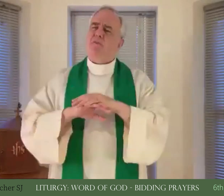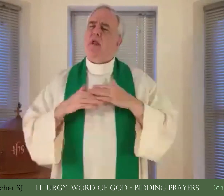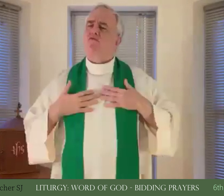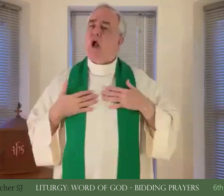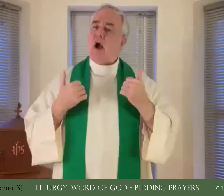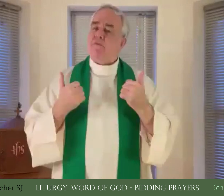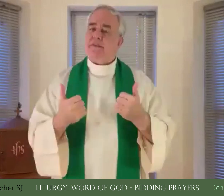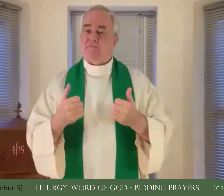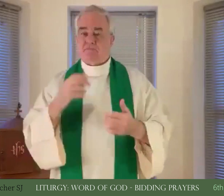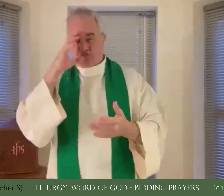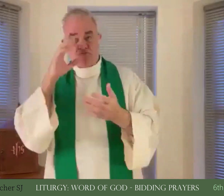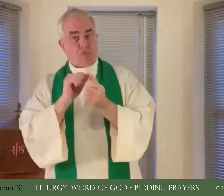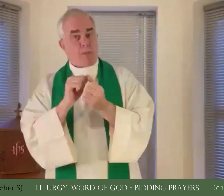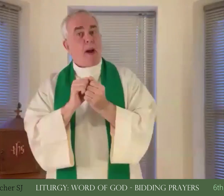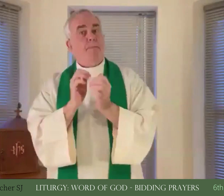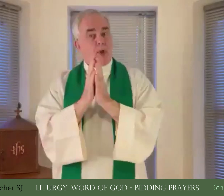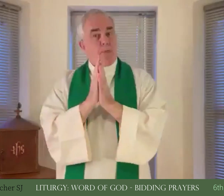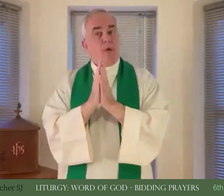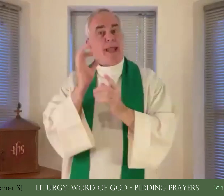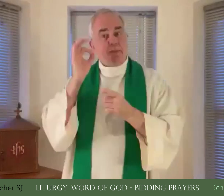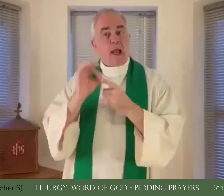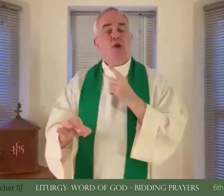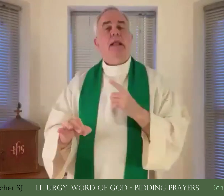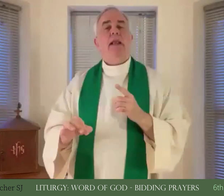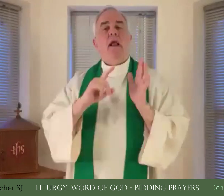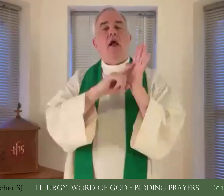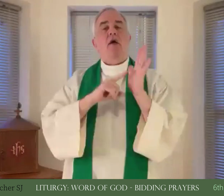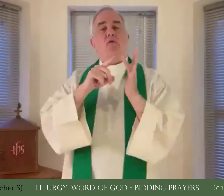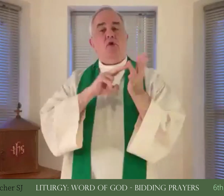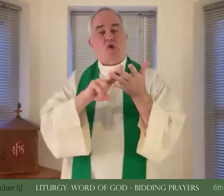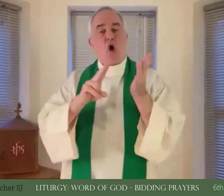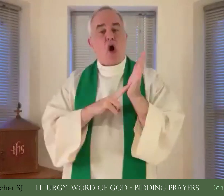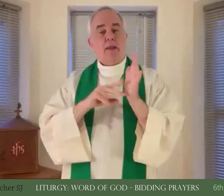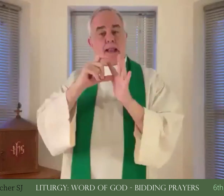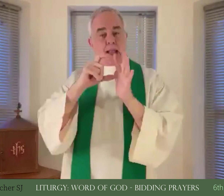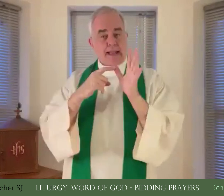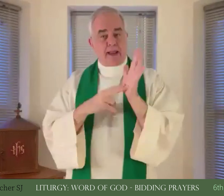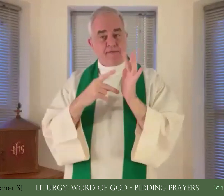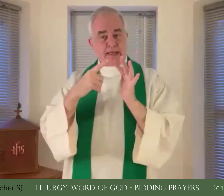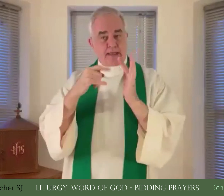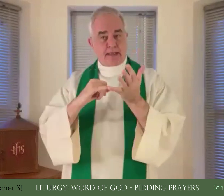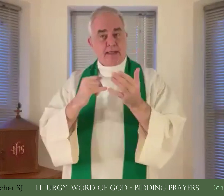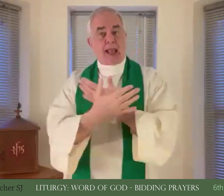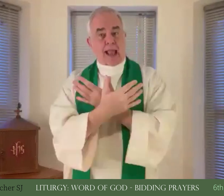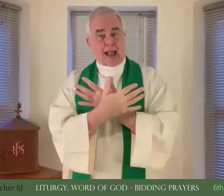fully recovered. Remember to pray especially for John Davis,